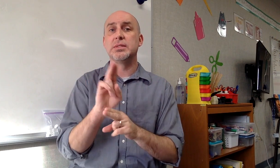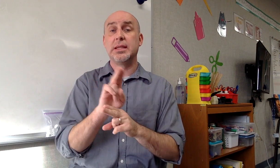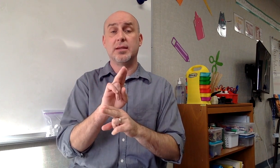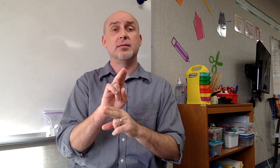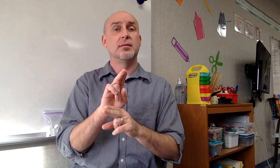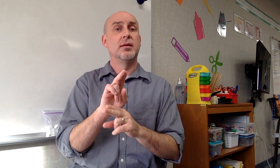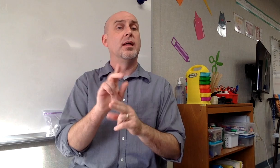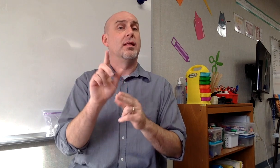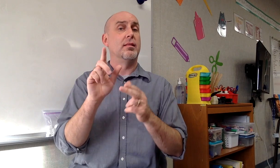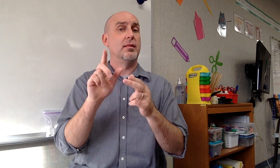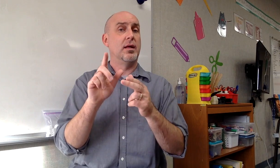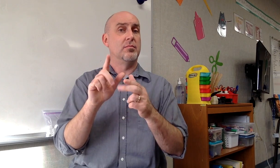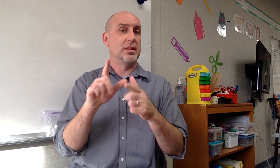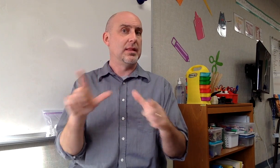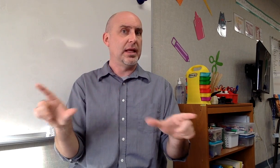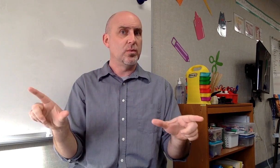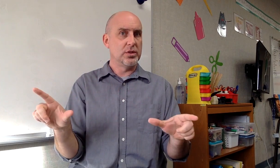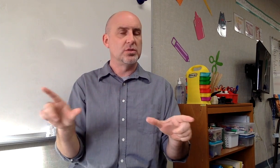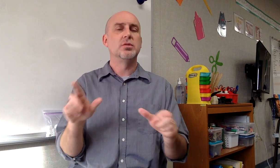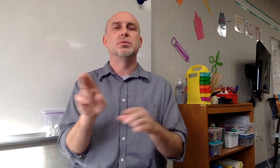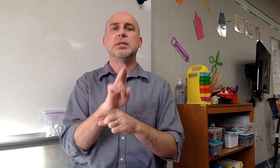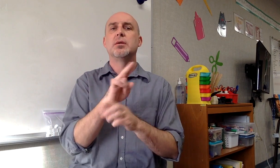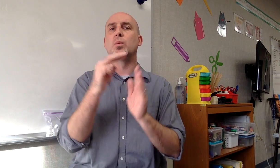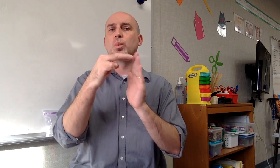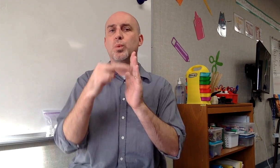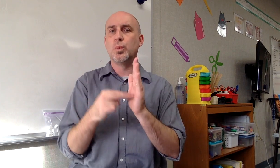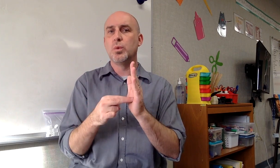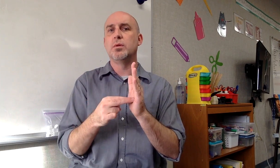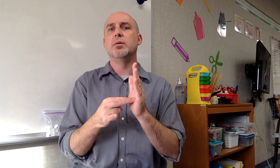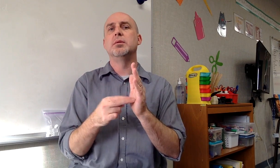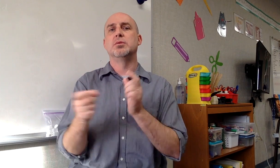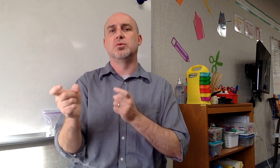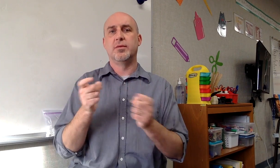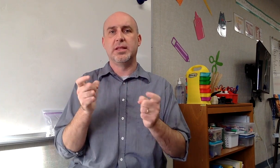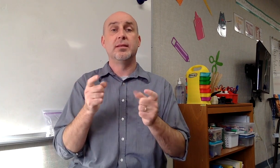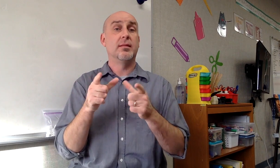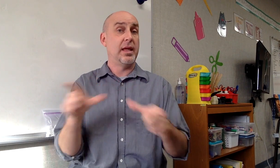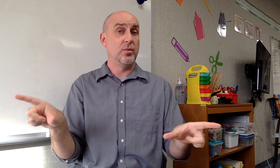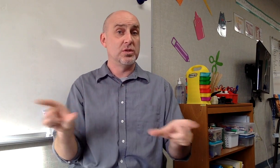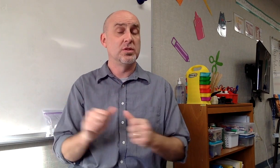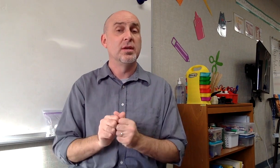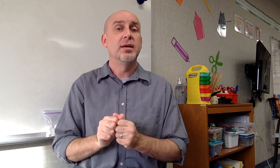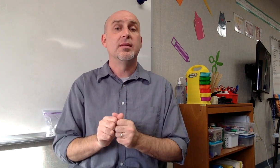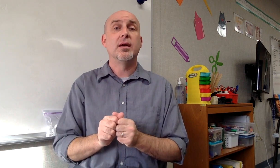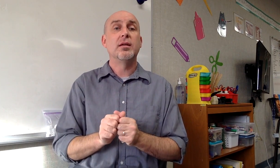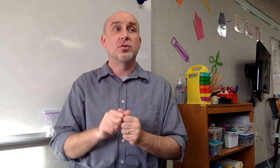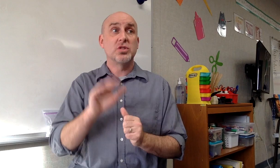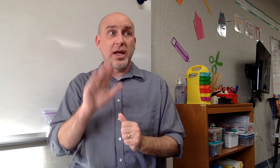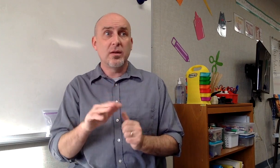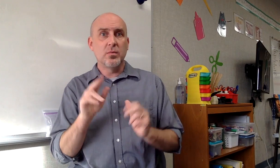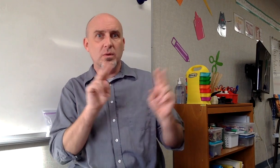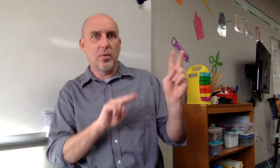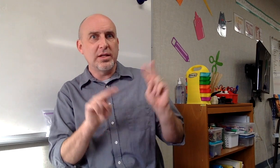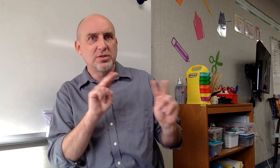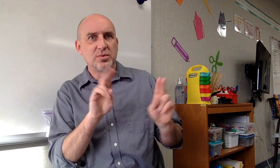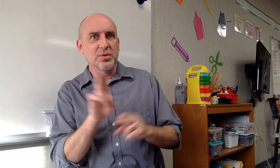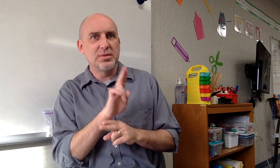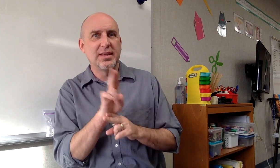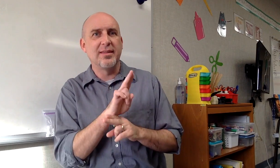using language, using rule-driven language that your child will watch you using, and then